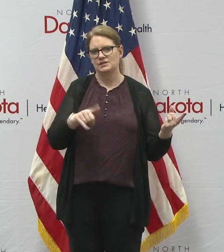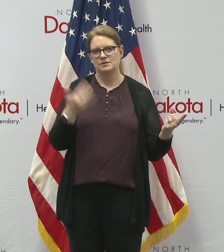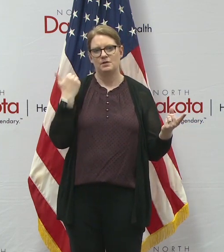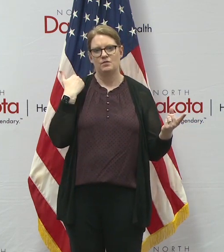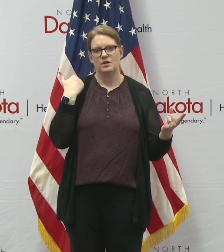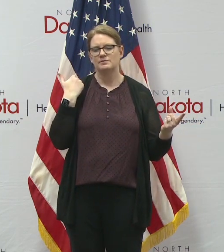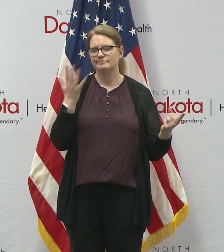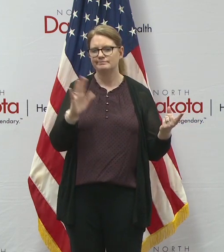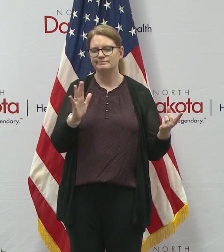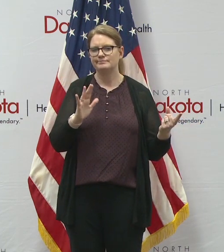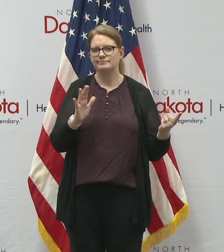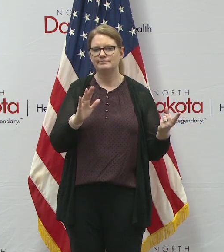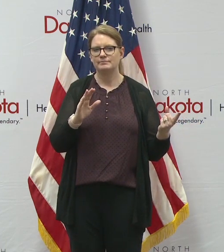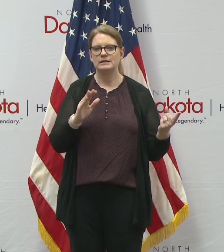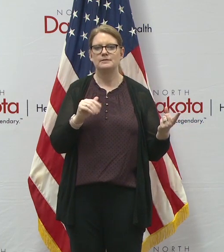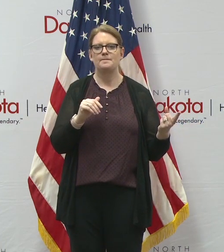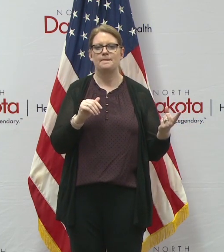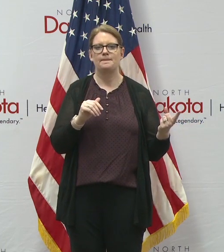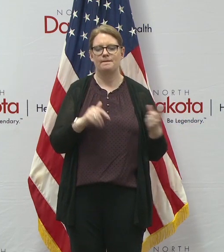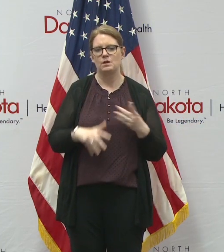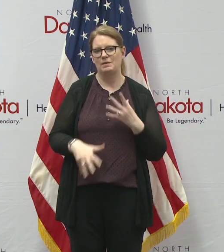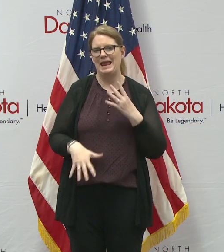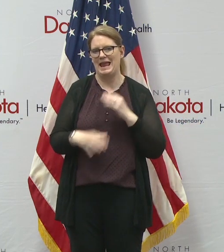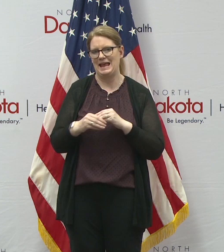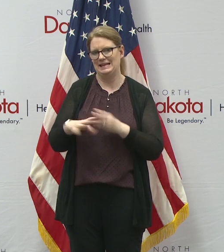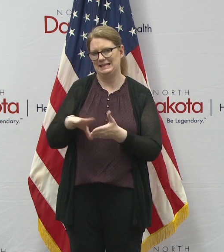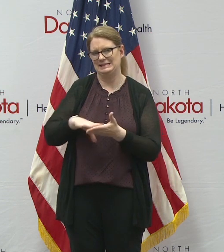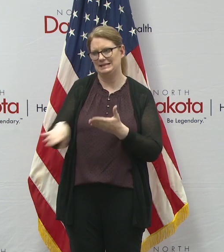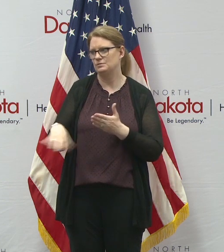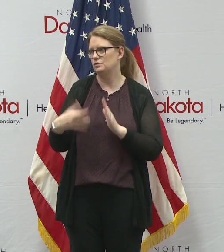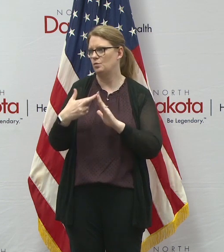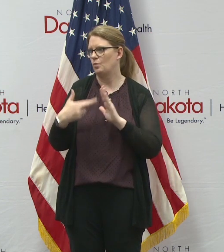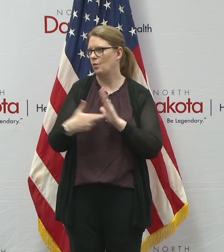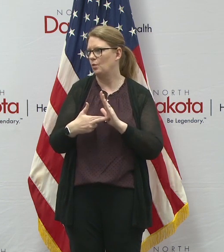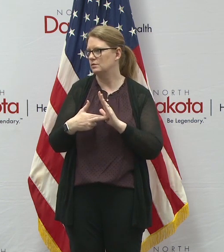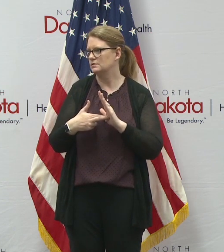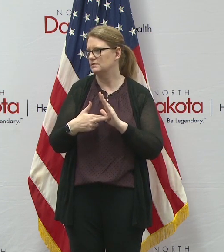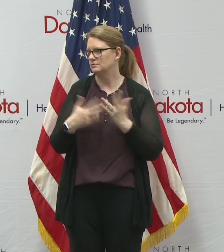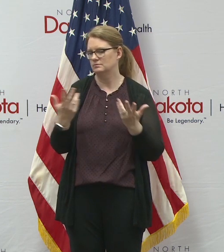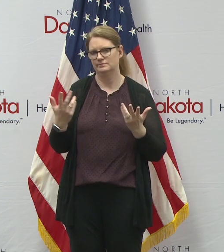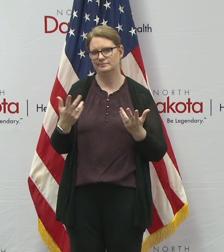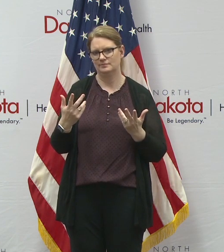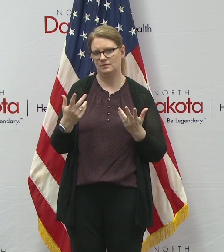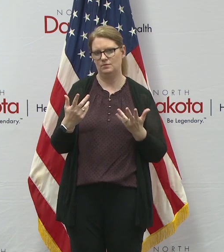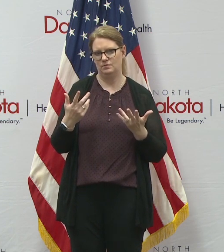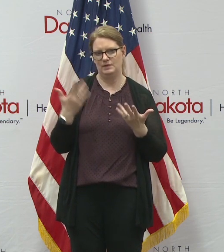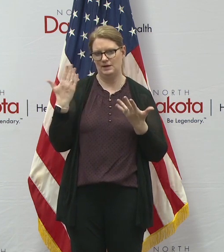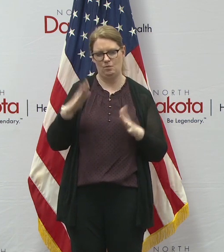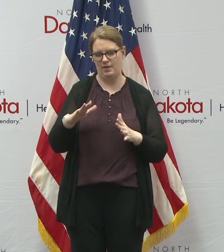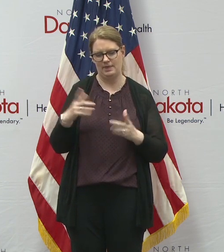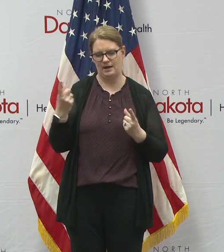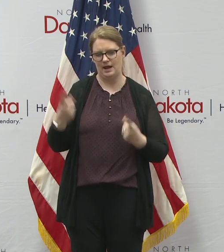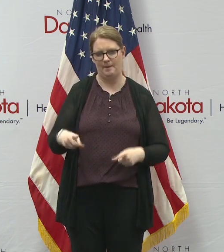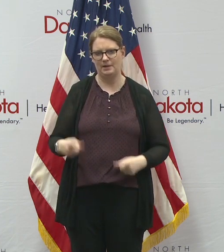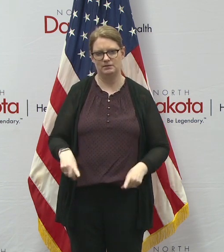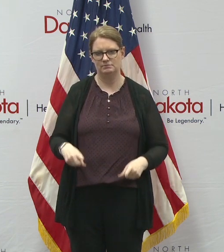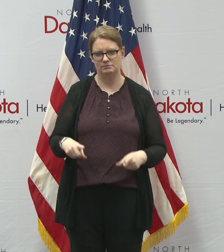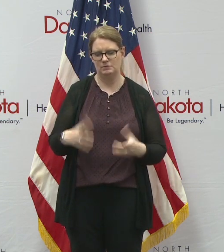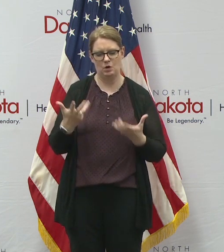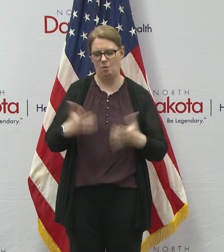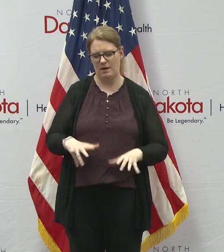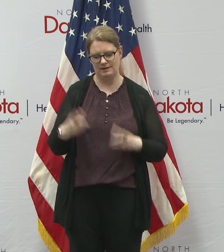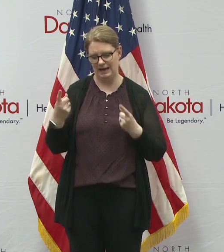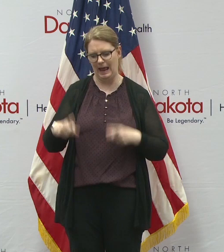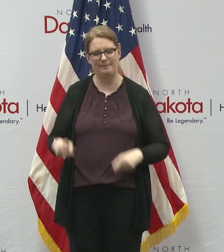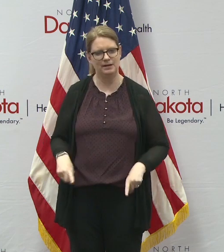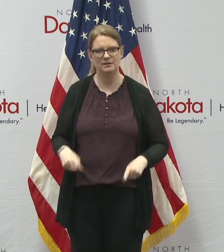going to make sure that we add exceptions to our rules so that that doesn't happen. I mean, we know that there are people as just part of the regular course